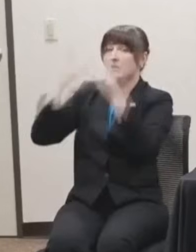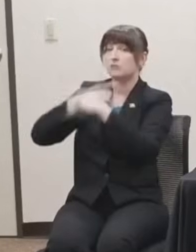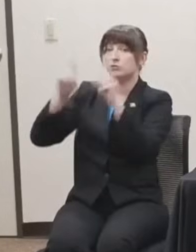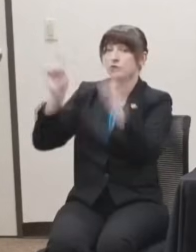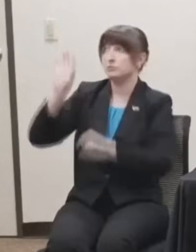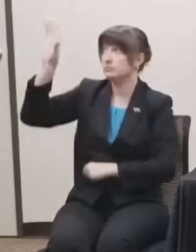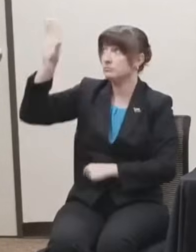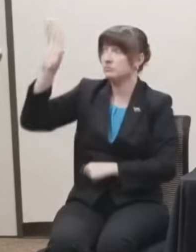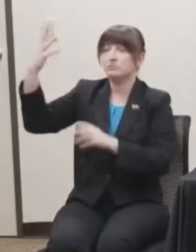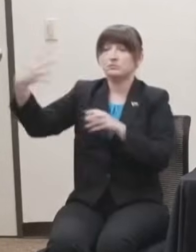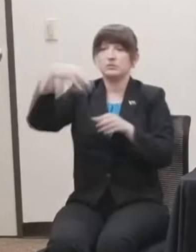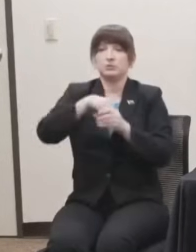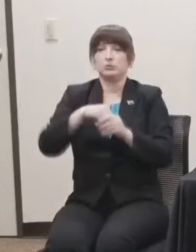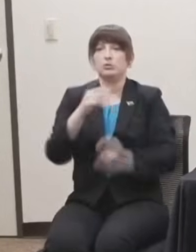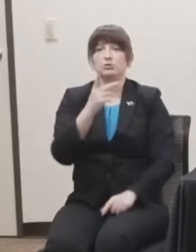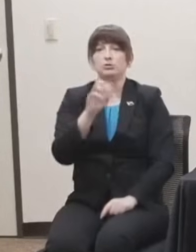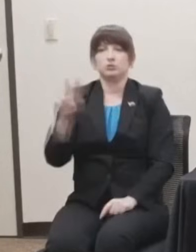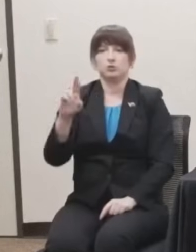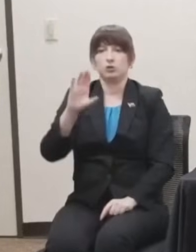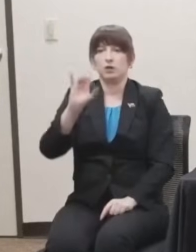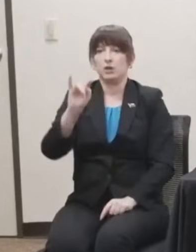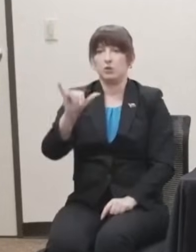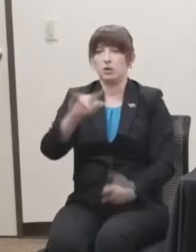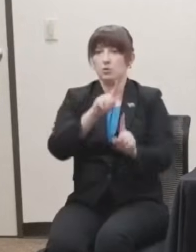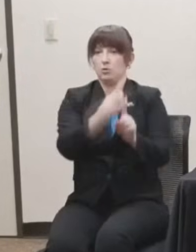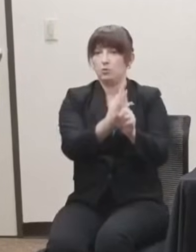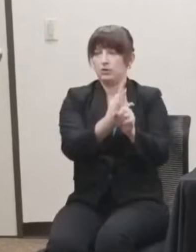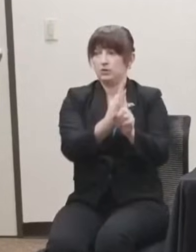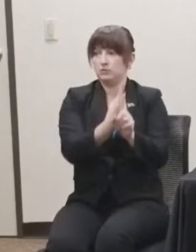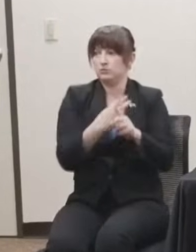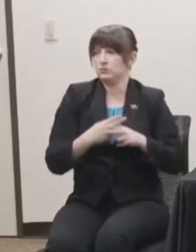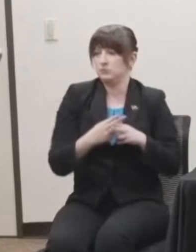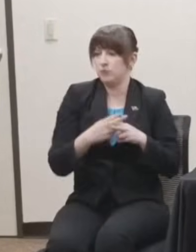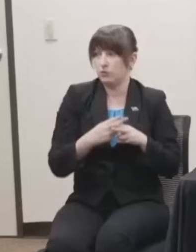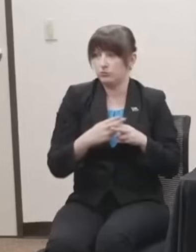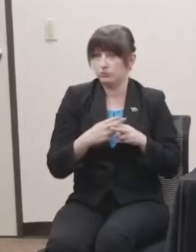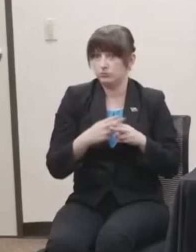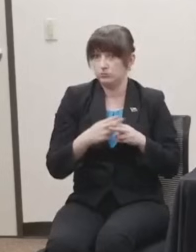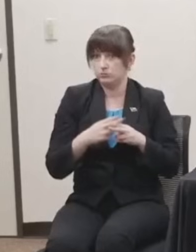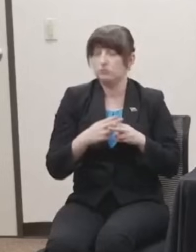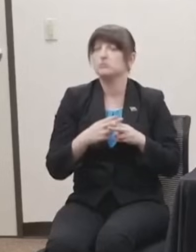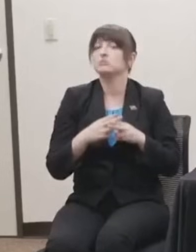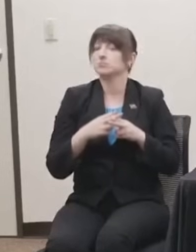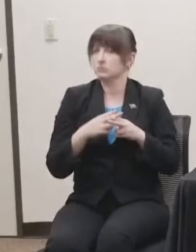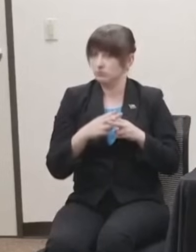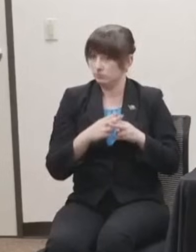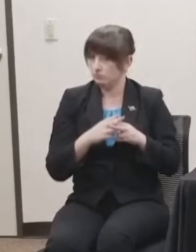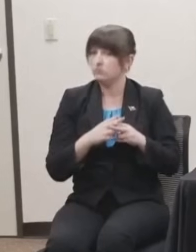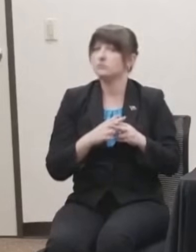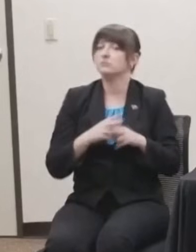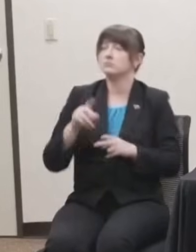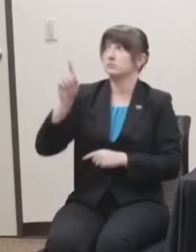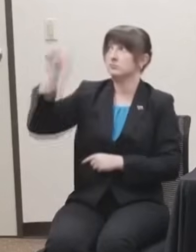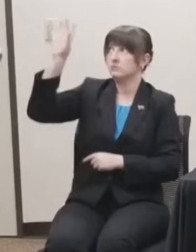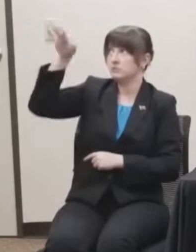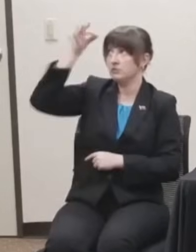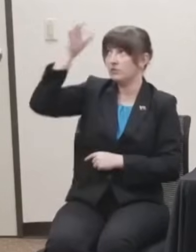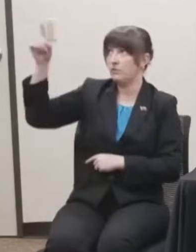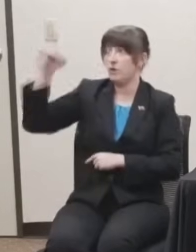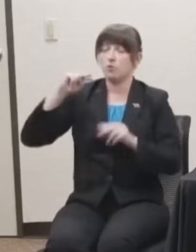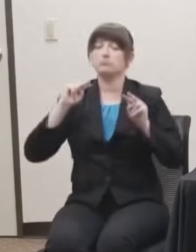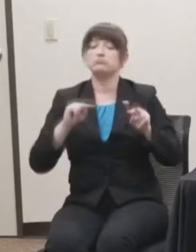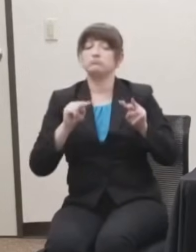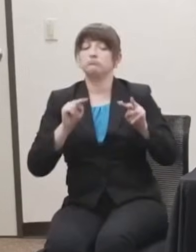that includes only Kerr County. And they are waiting to see the magnitude of what happens